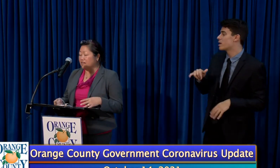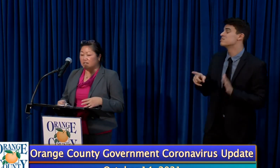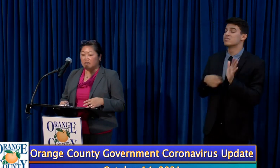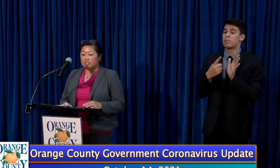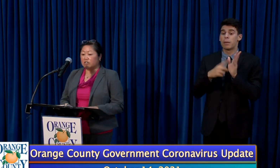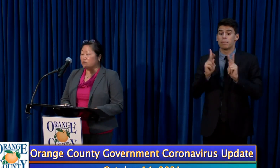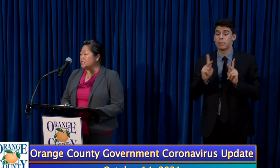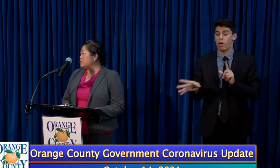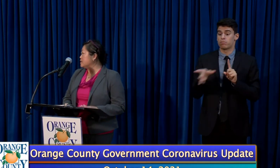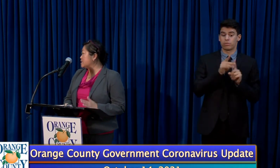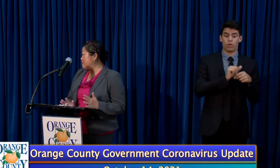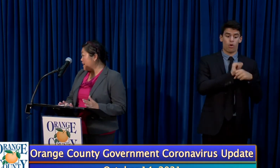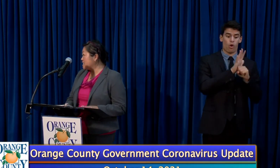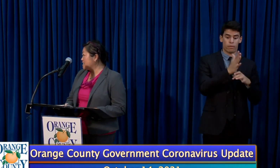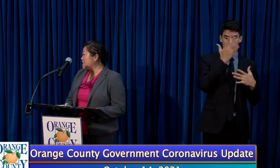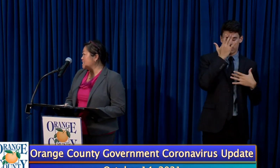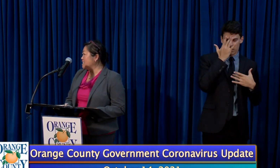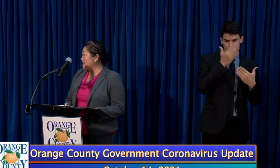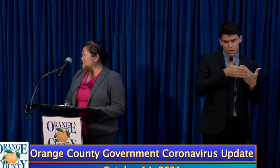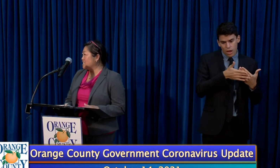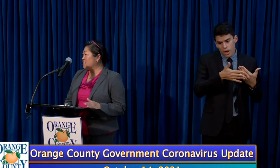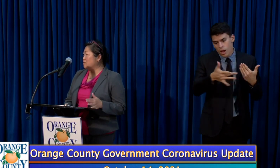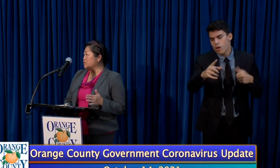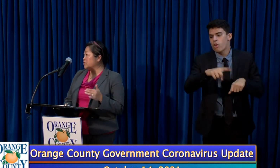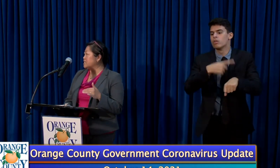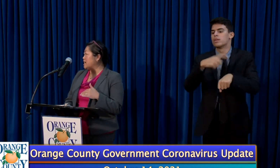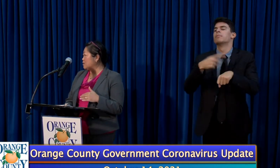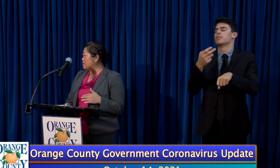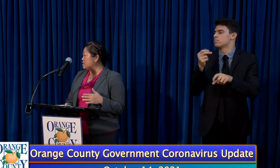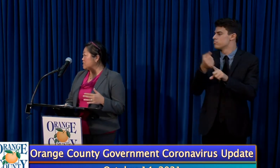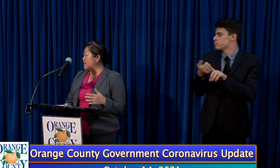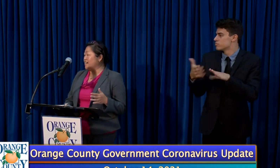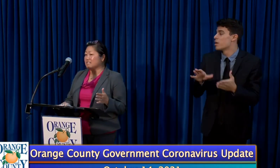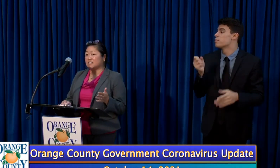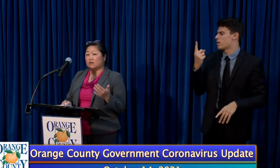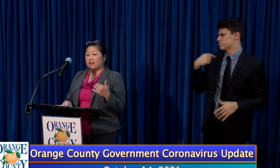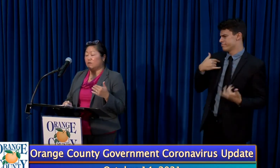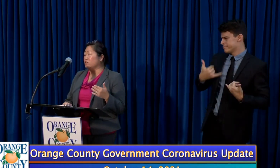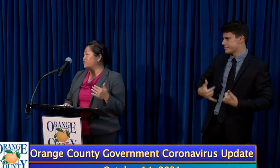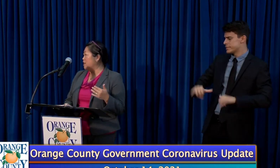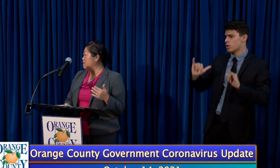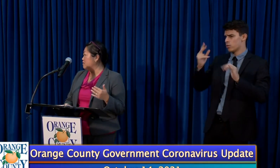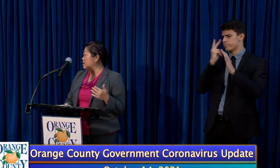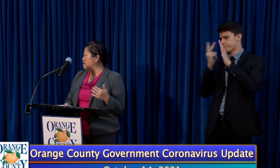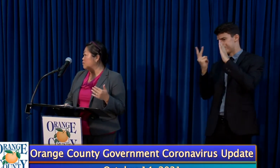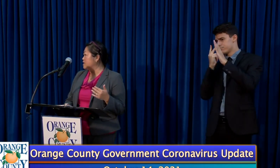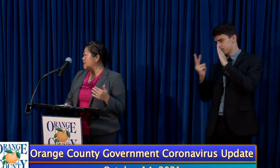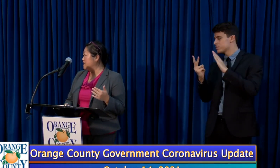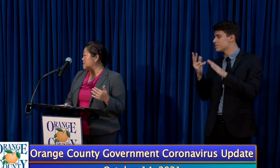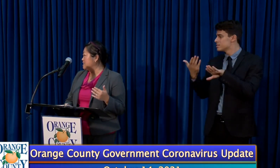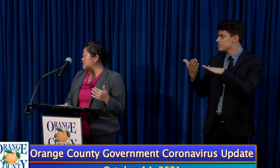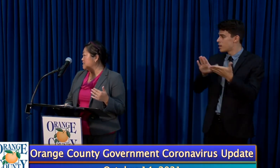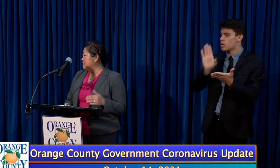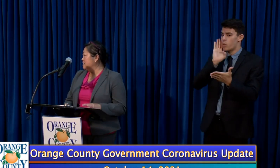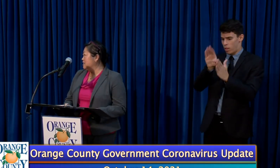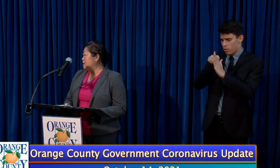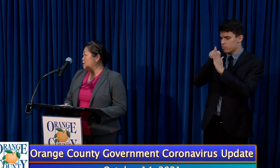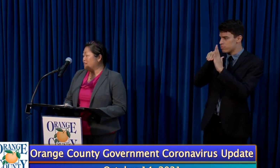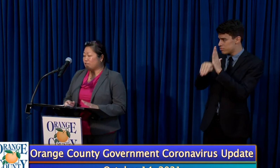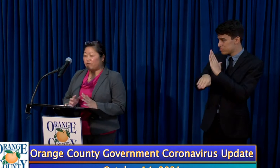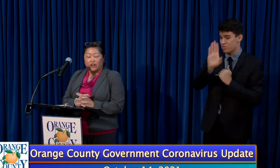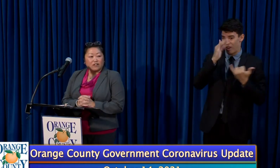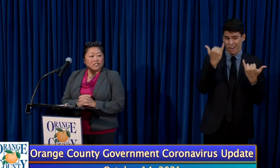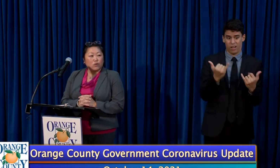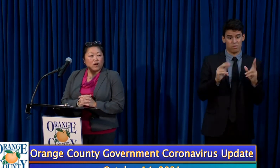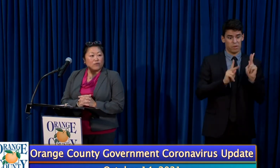time. And so we do expect that the deaths will trend downwards as it will follow with the cases.